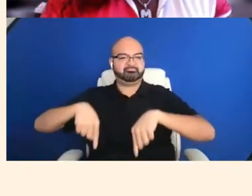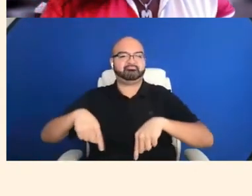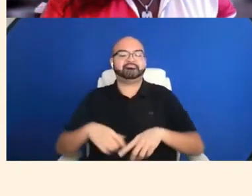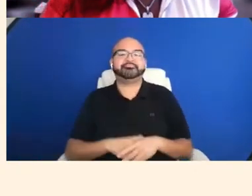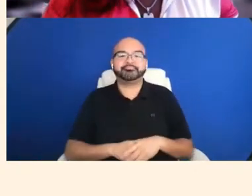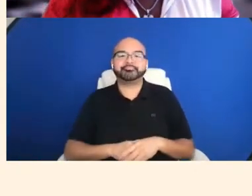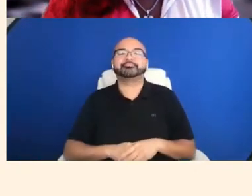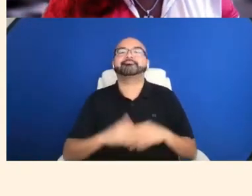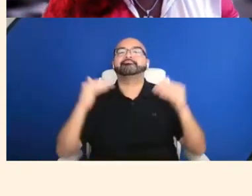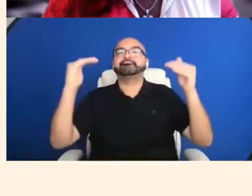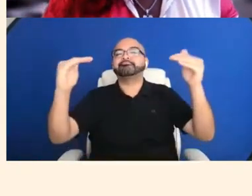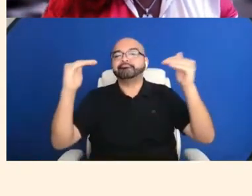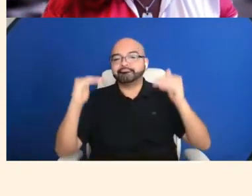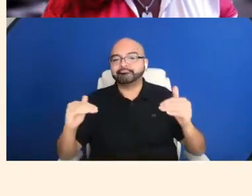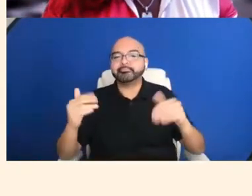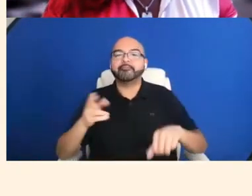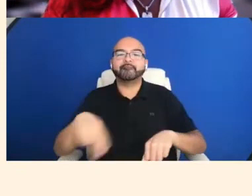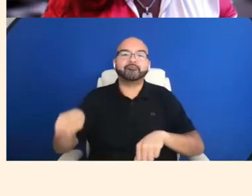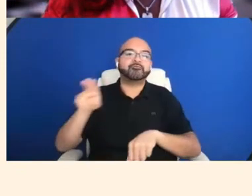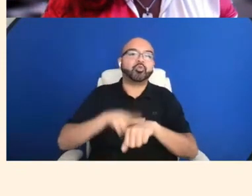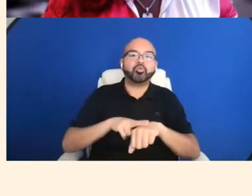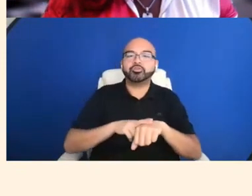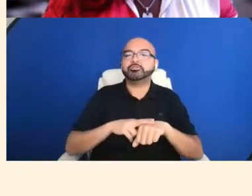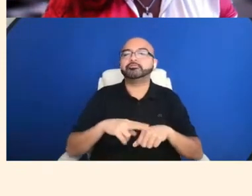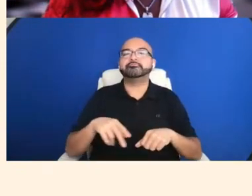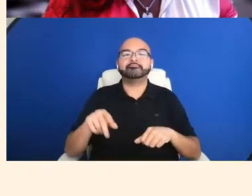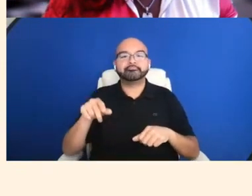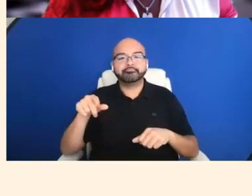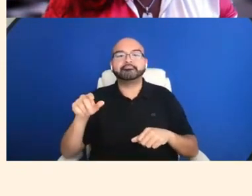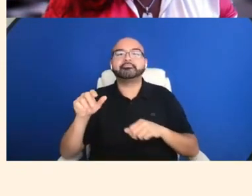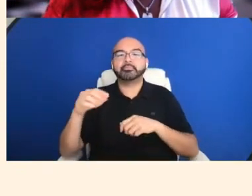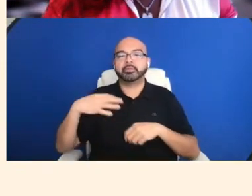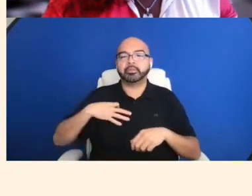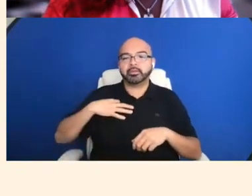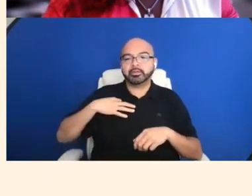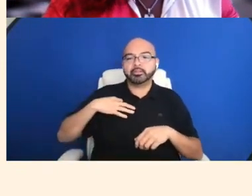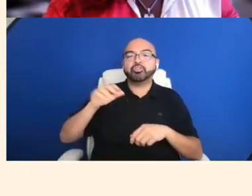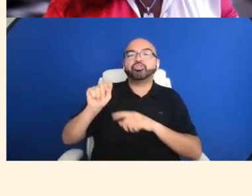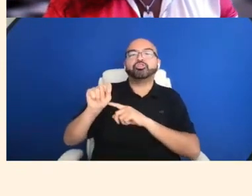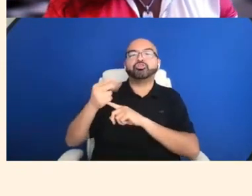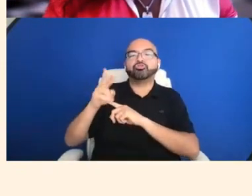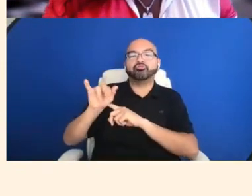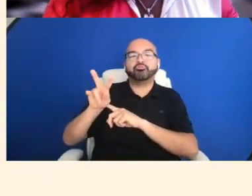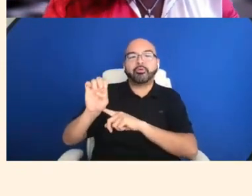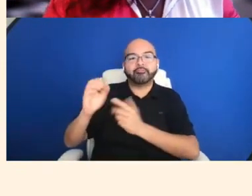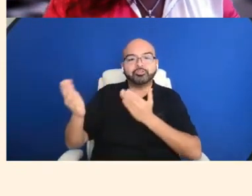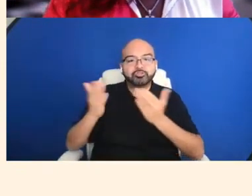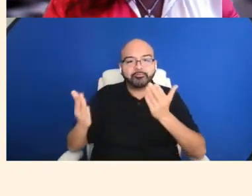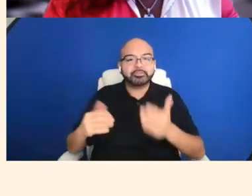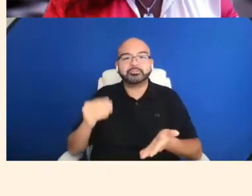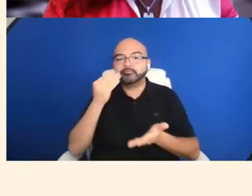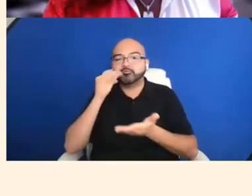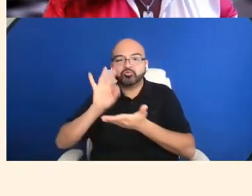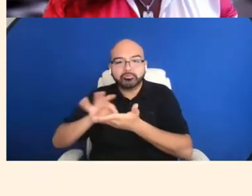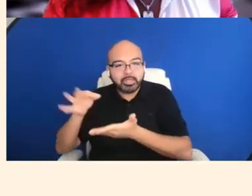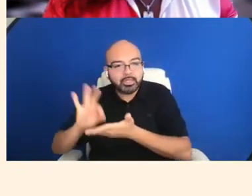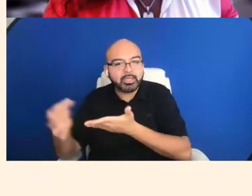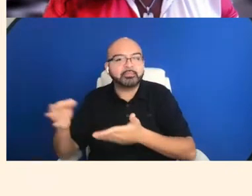Of course, Thrive Services, I'm assisting with applying for those food stamps, Social